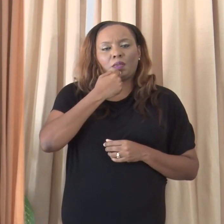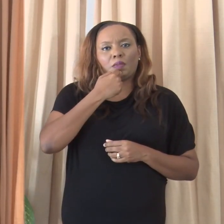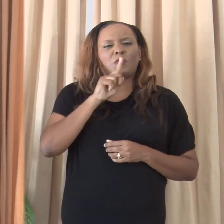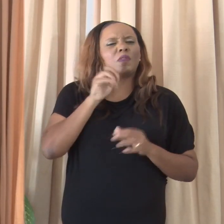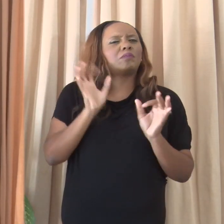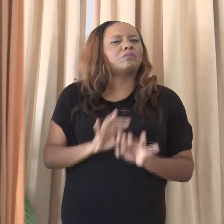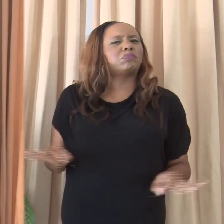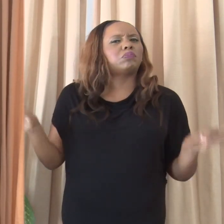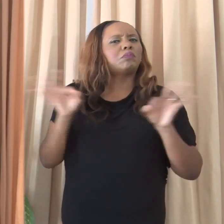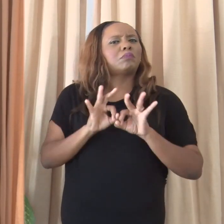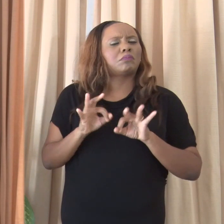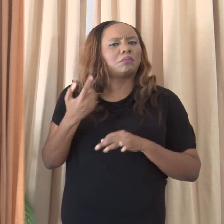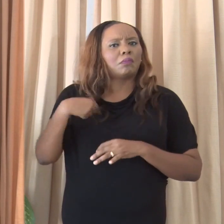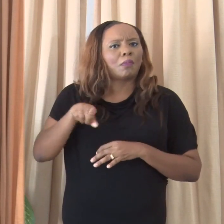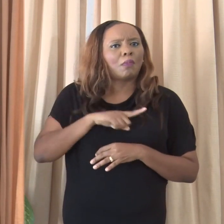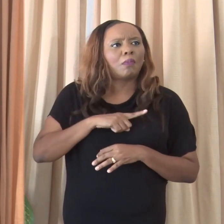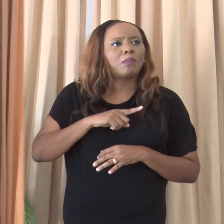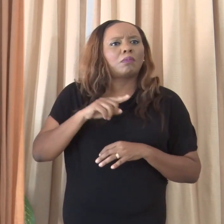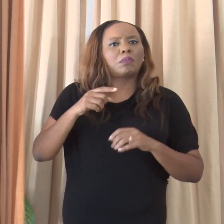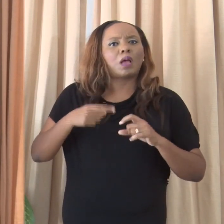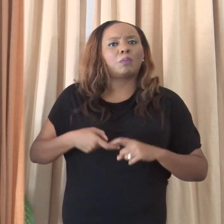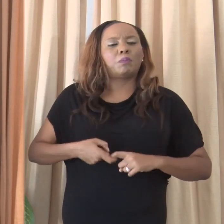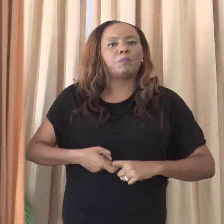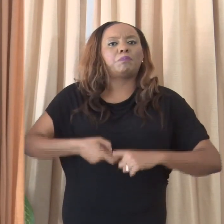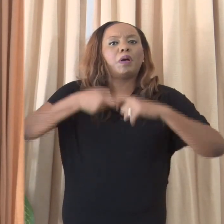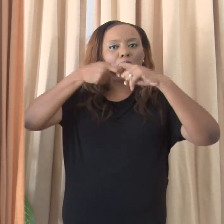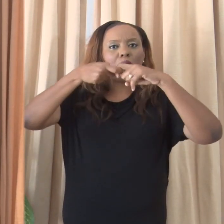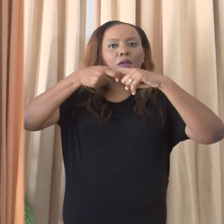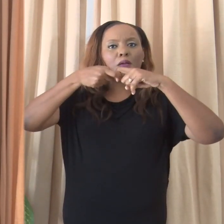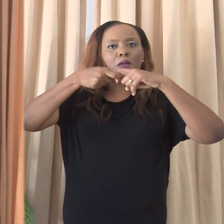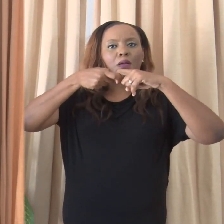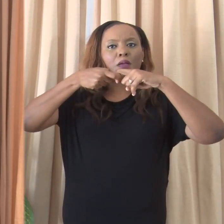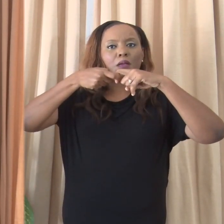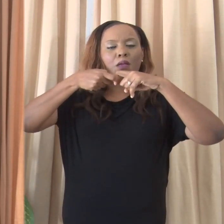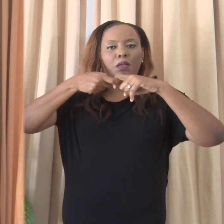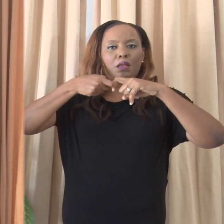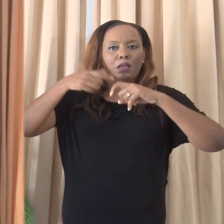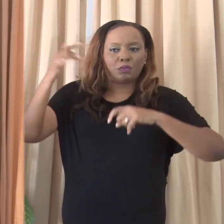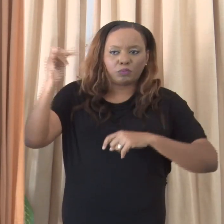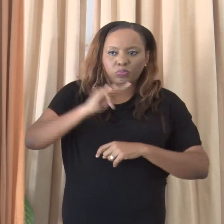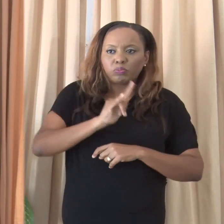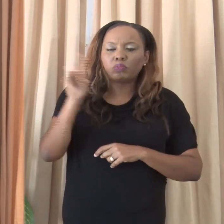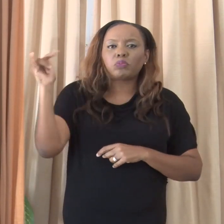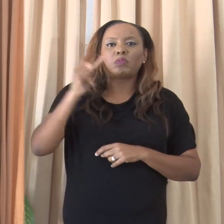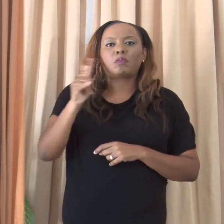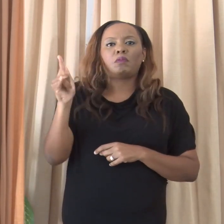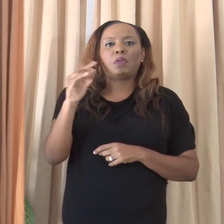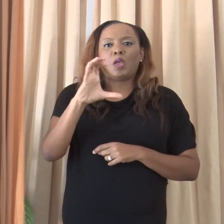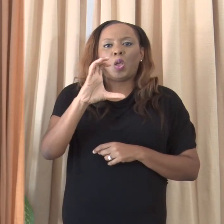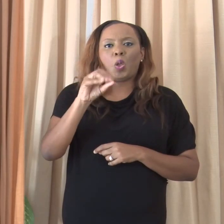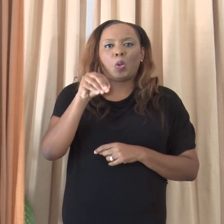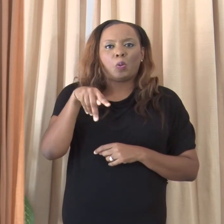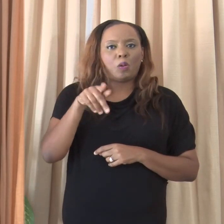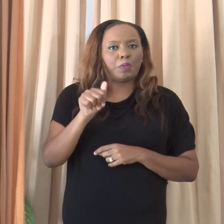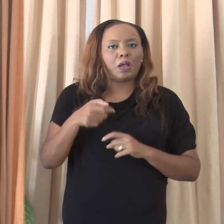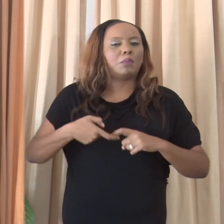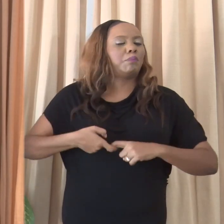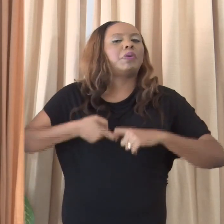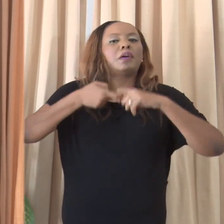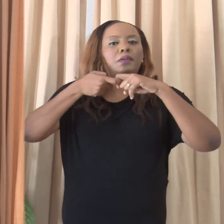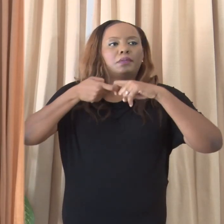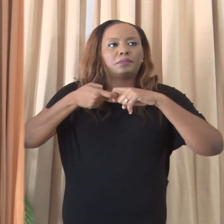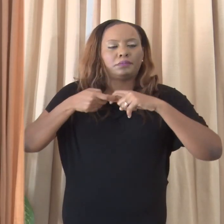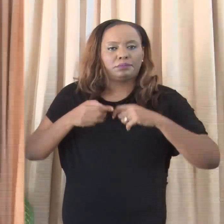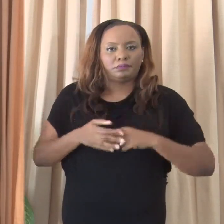ideal if we were able to suspend the flights until such time as the situation in Panama